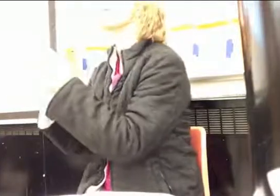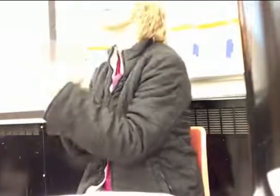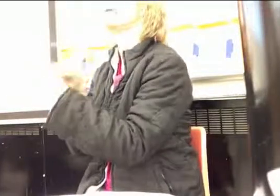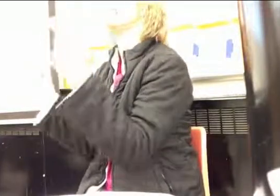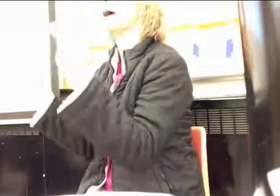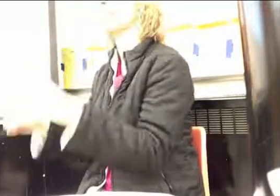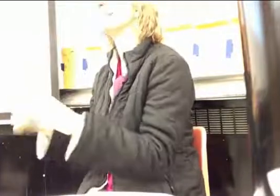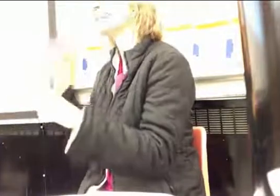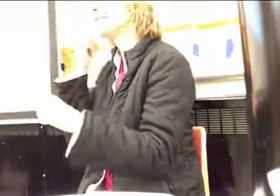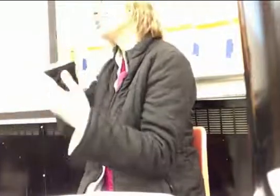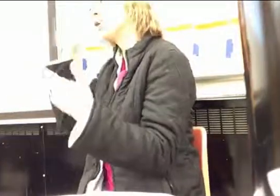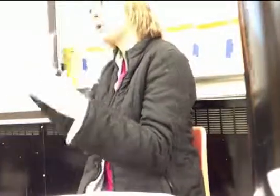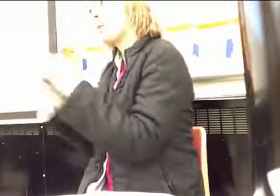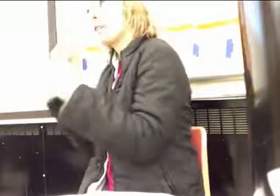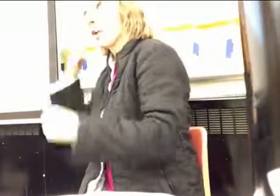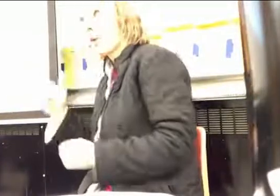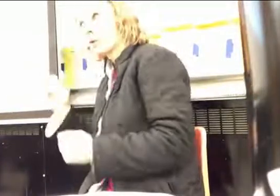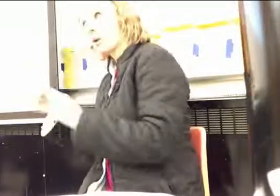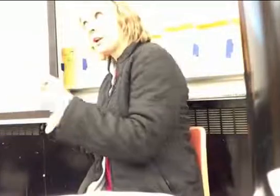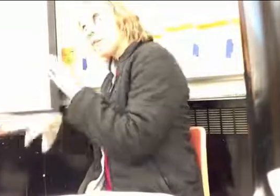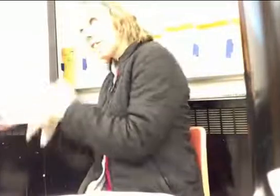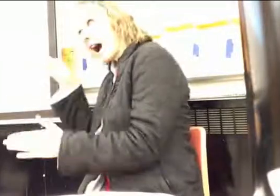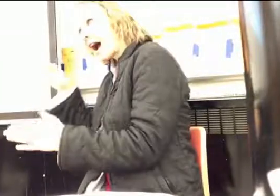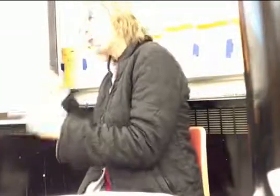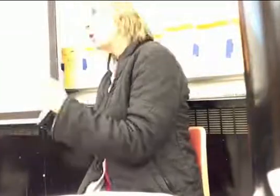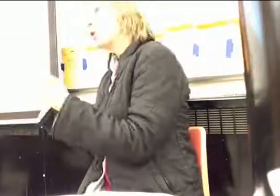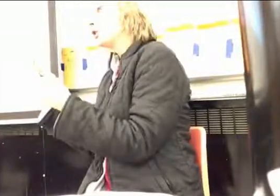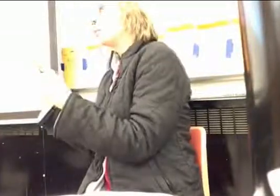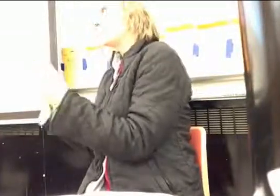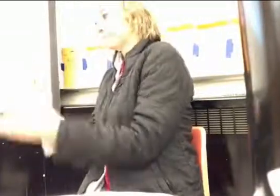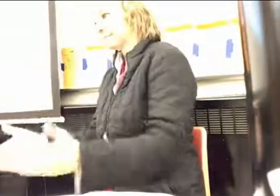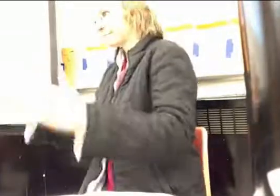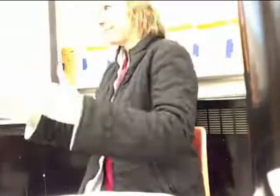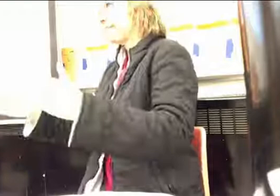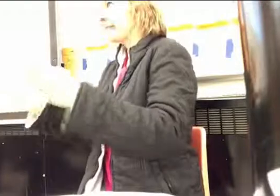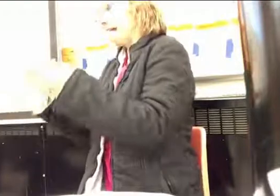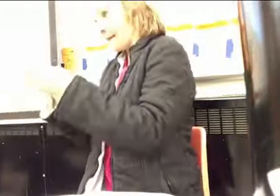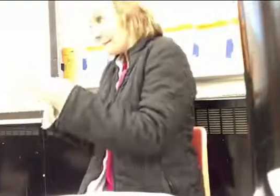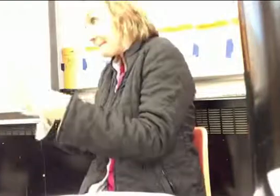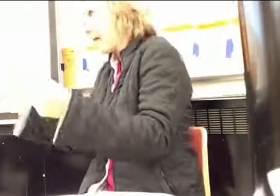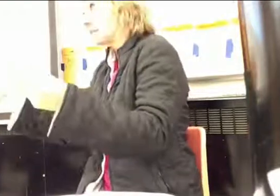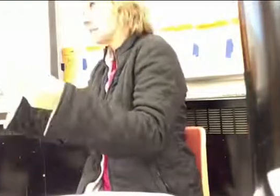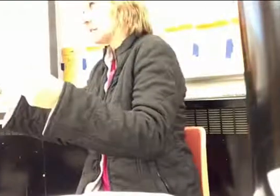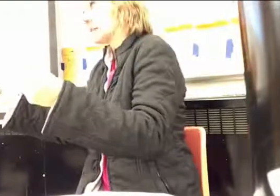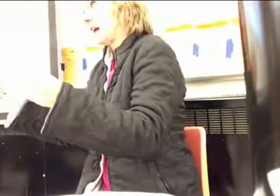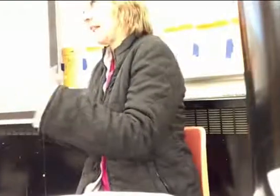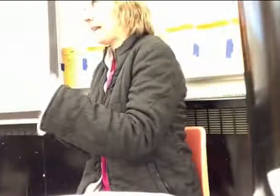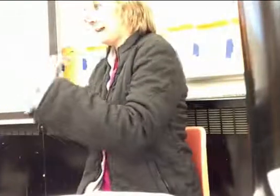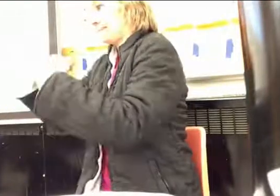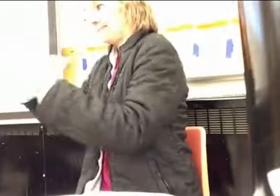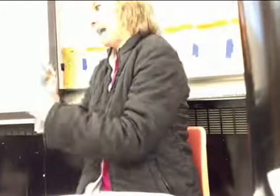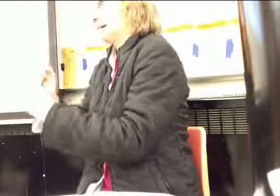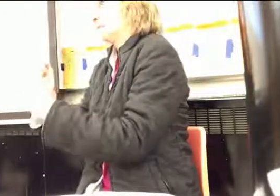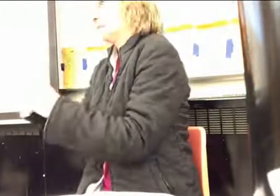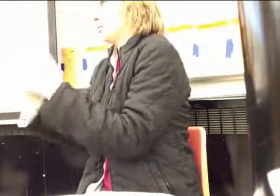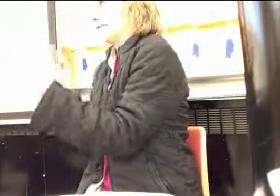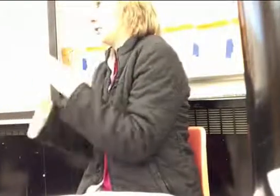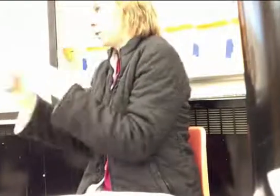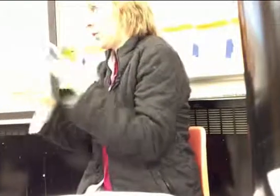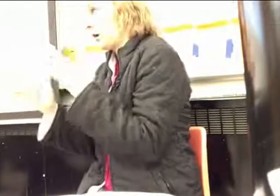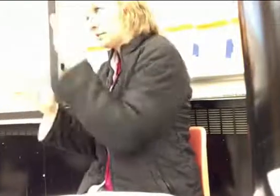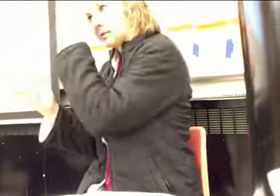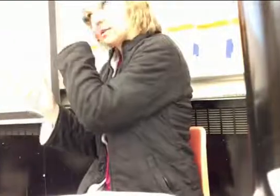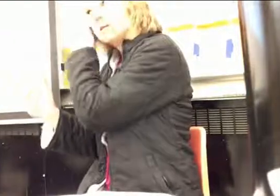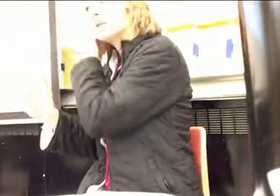is that if you don't know with gold, when you find gold, you put it in a giant pot, you melt it down, and then you make it into whatever product you want in gold